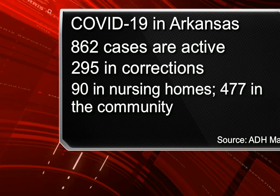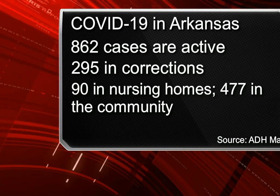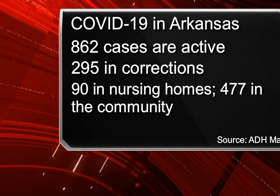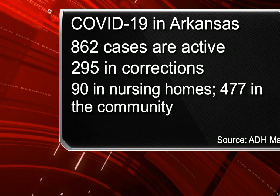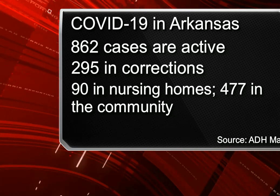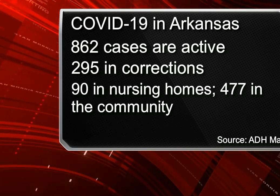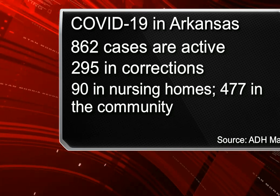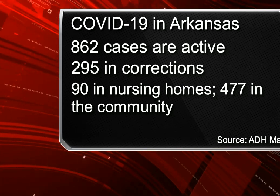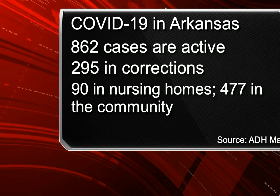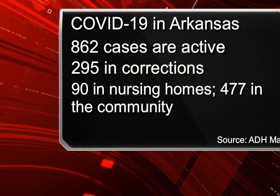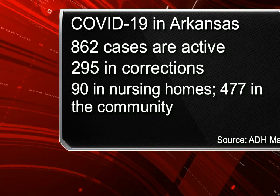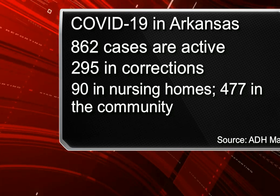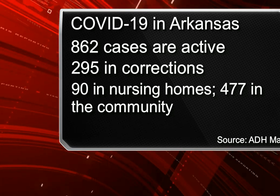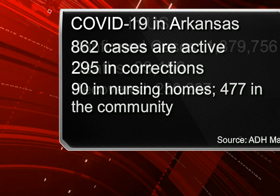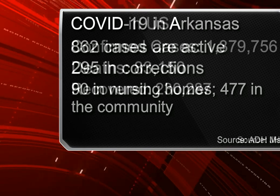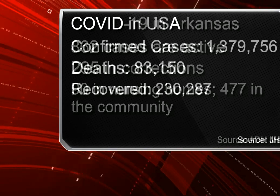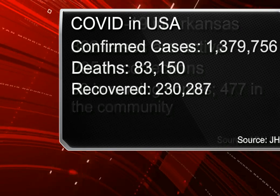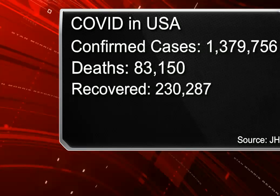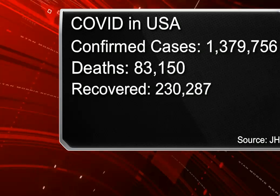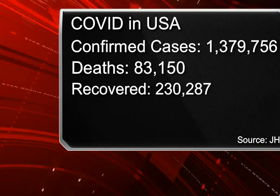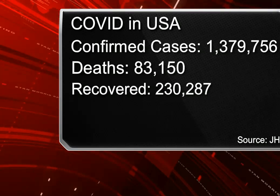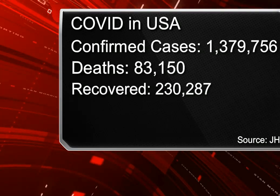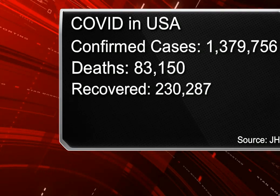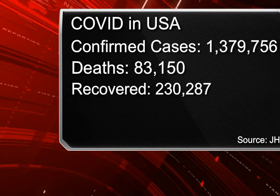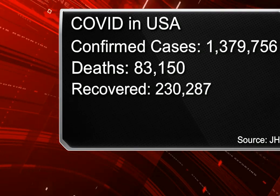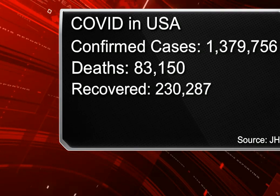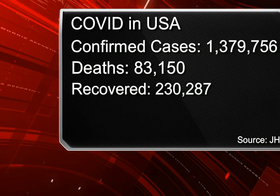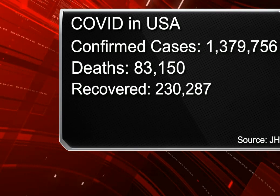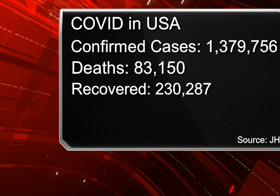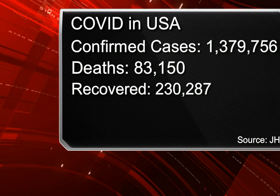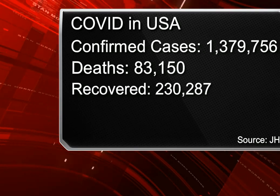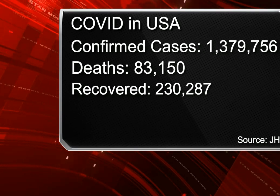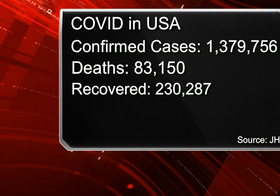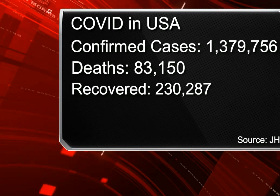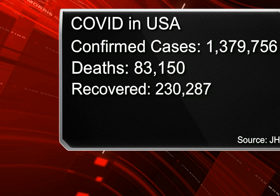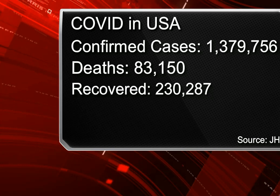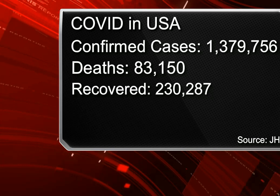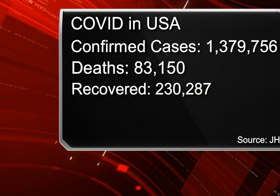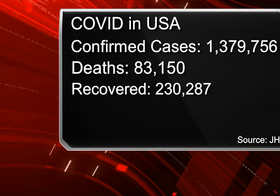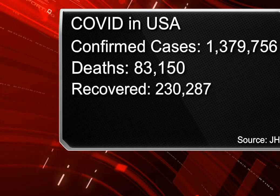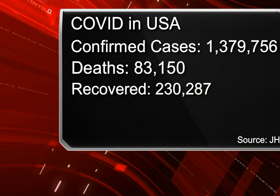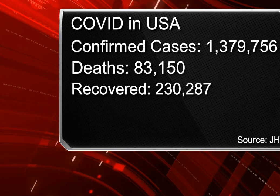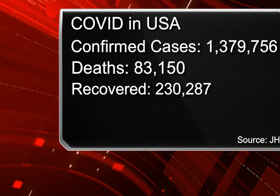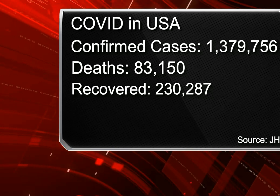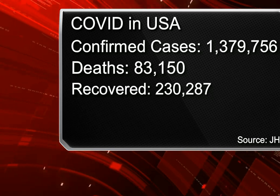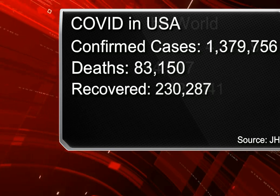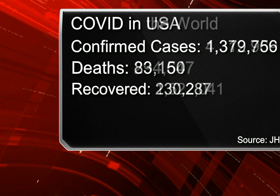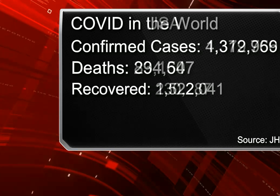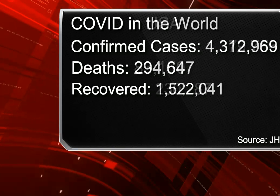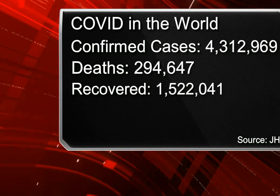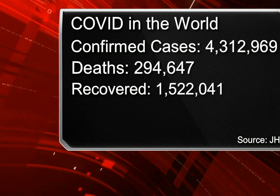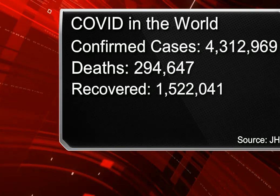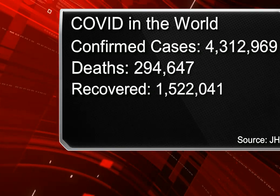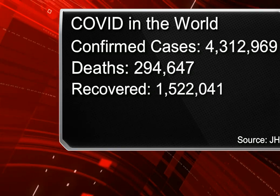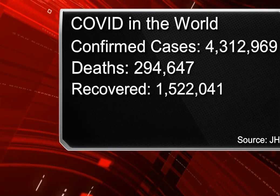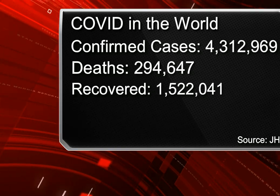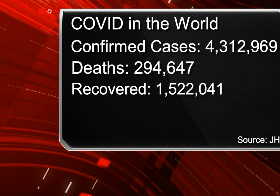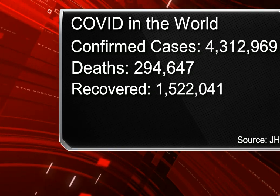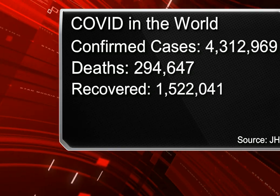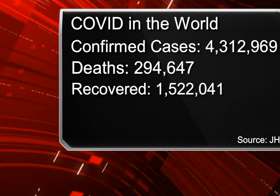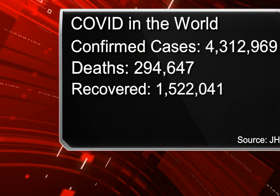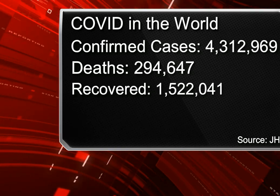community. And that's where we're at right now. Of course, we gave you the numbers already where the United States is and where the world is, too, at the beginning of our live